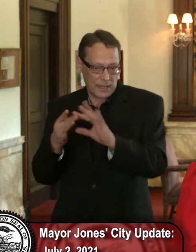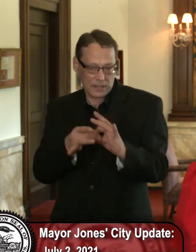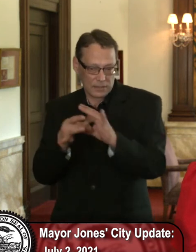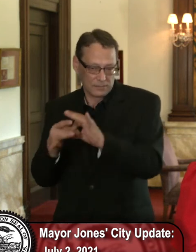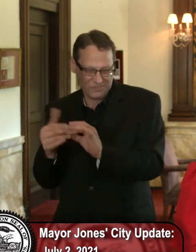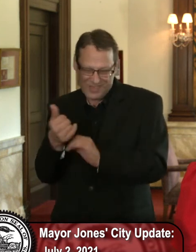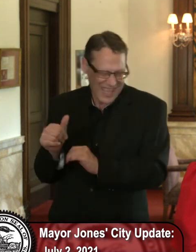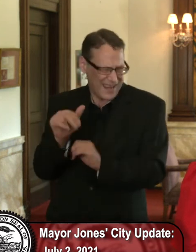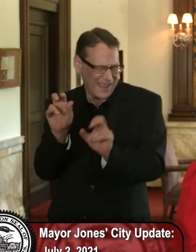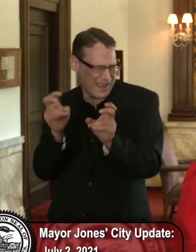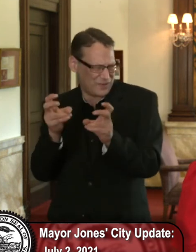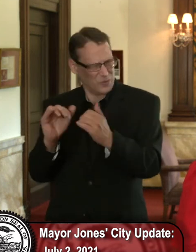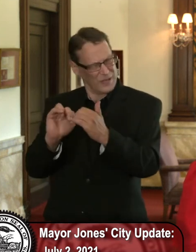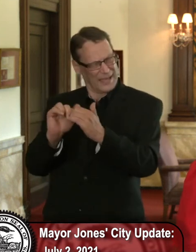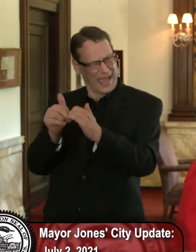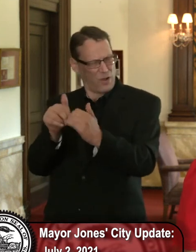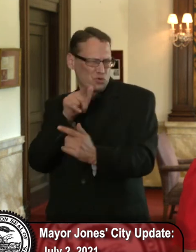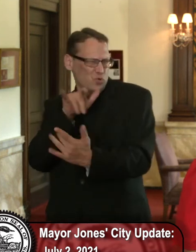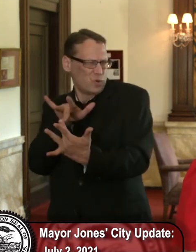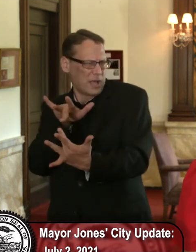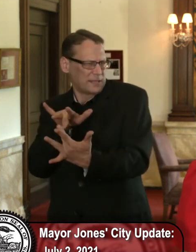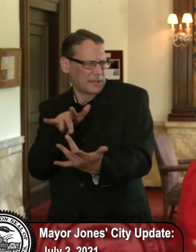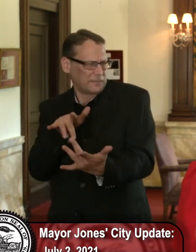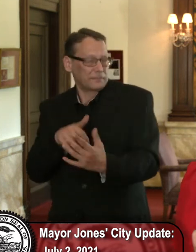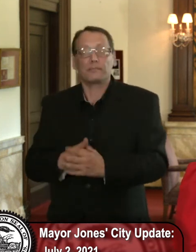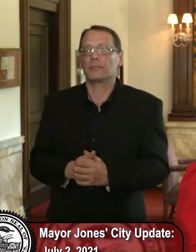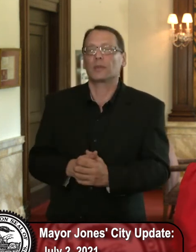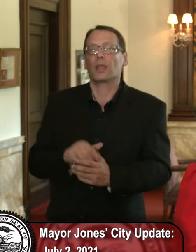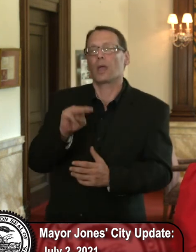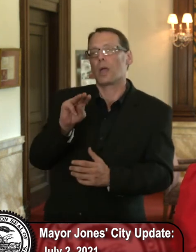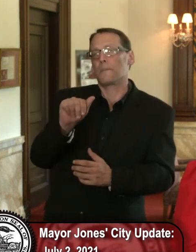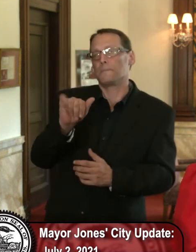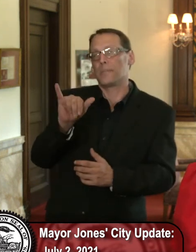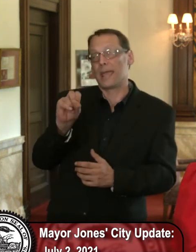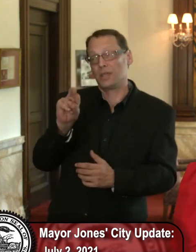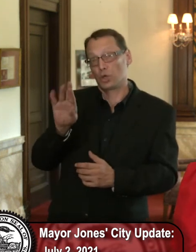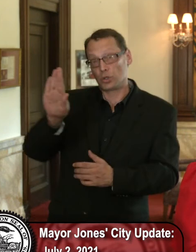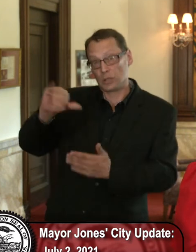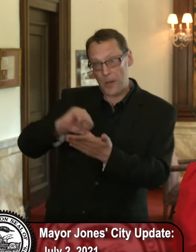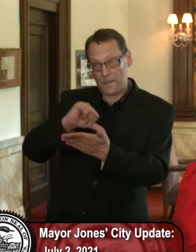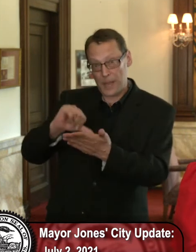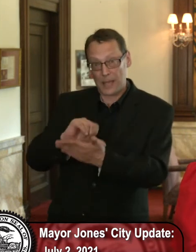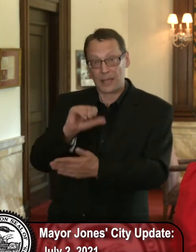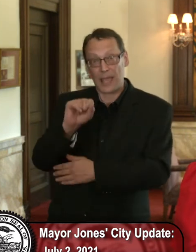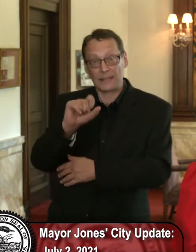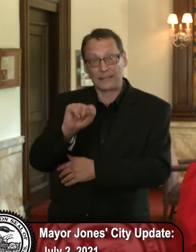any issue, what is the best place for them to contact us? They can go to the mayor's page at